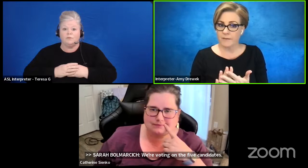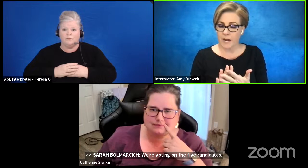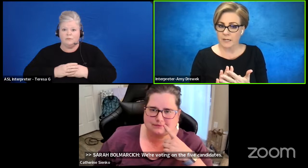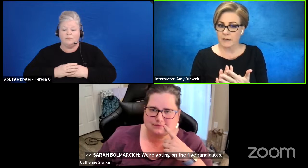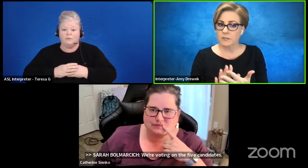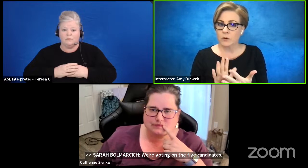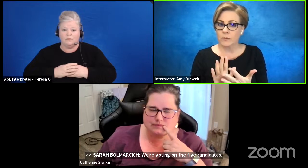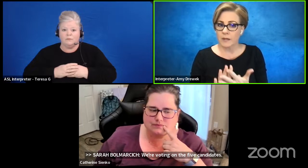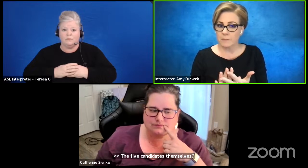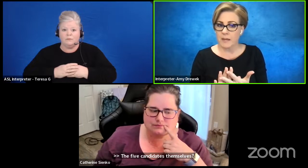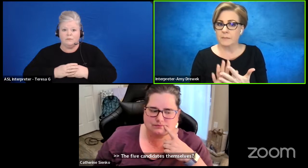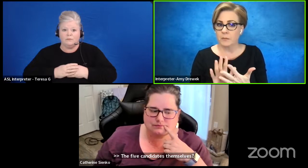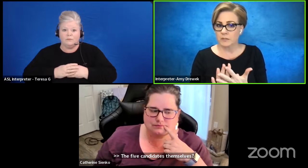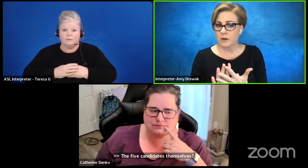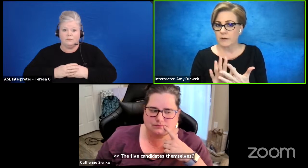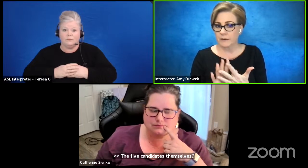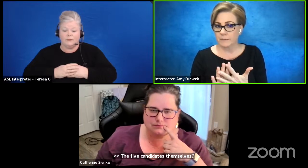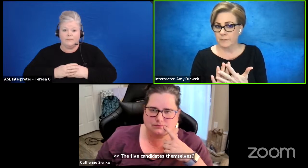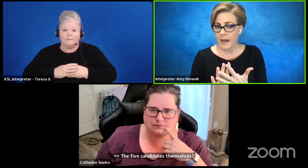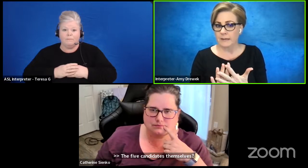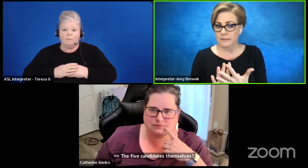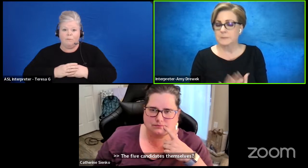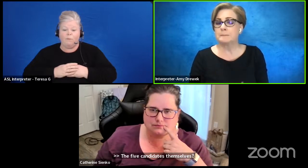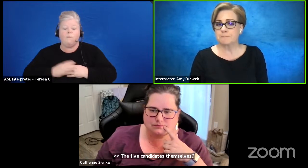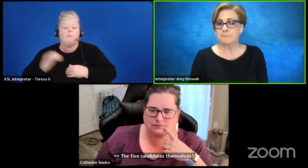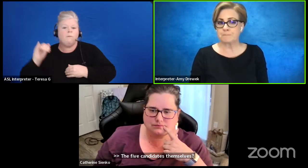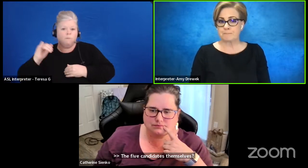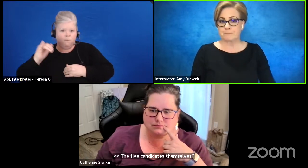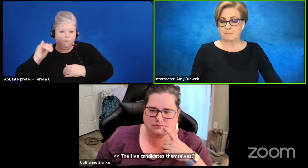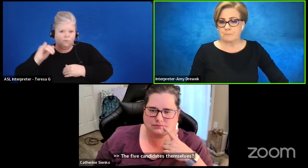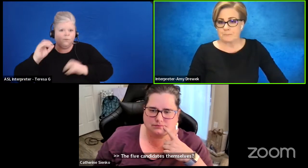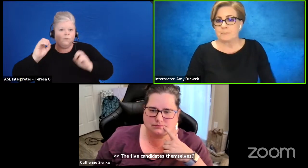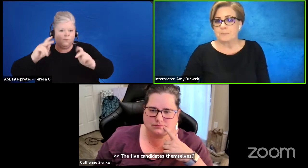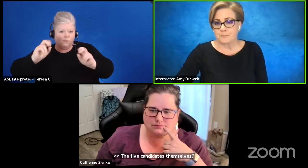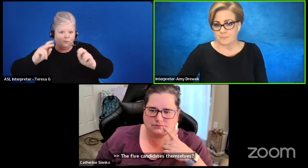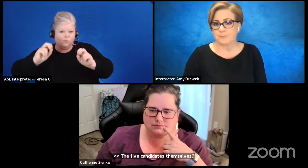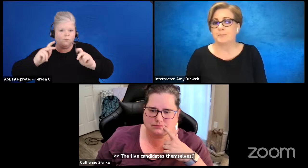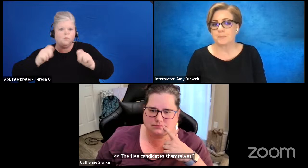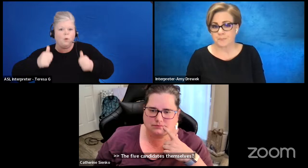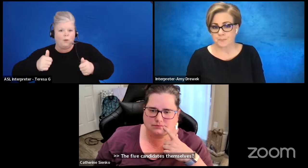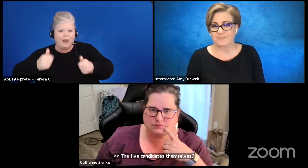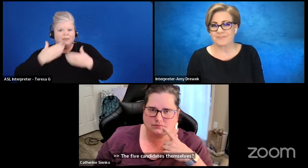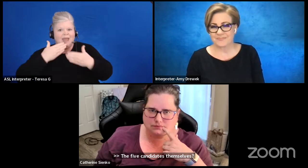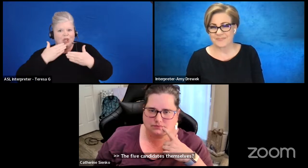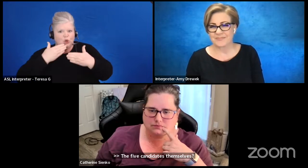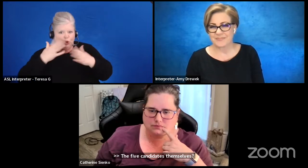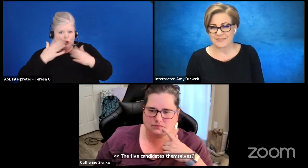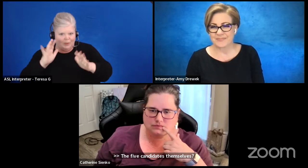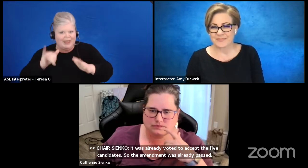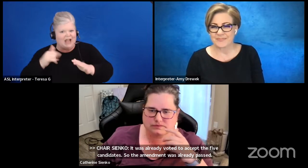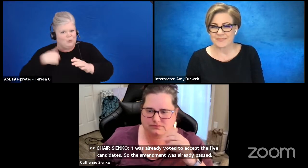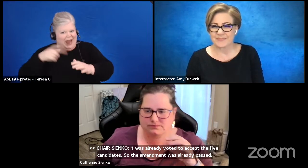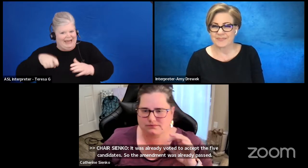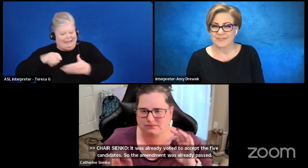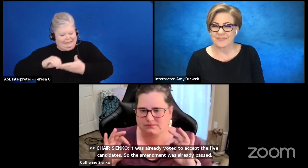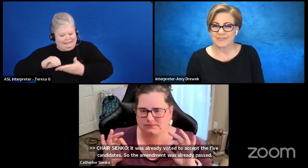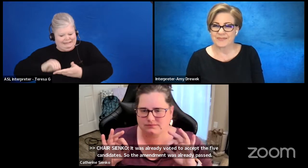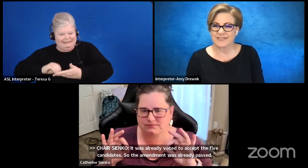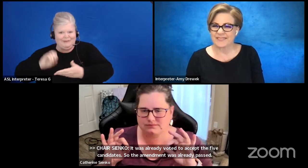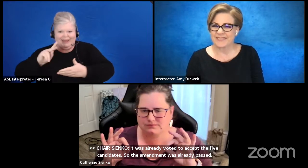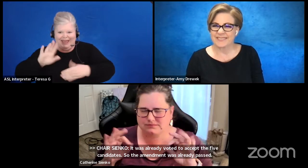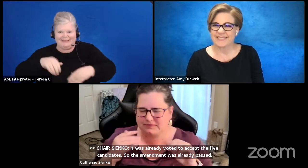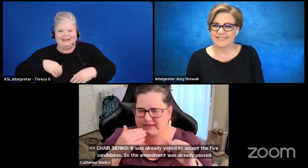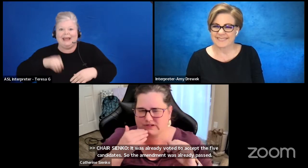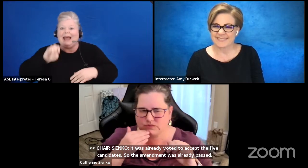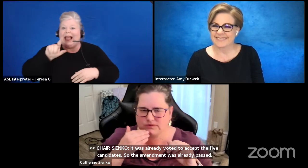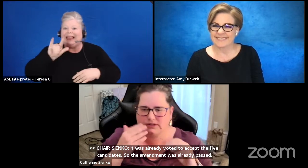to accept the 5 candidates. So the amendment was already okay. passed. Okay, thank you. That's what we needed. Thank you.